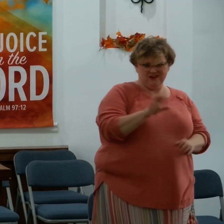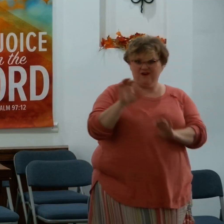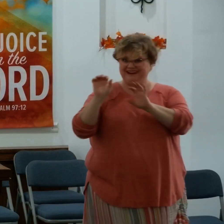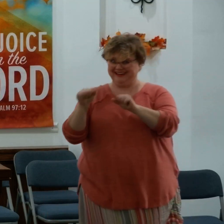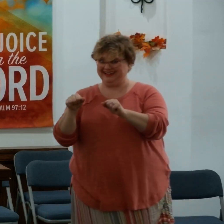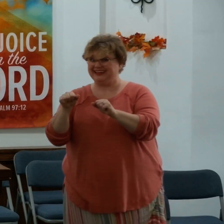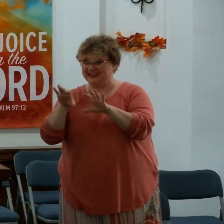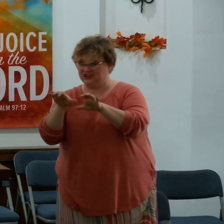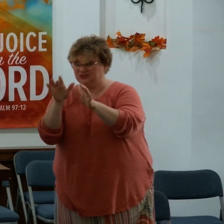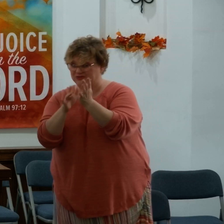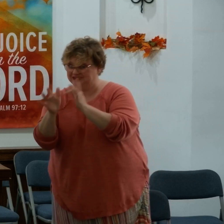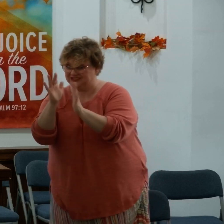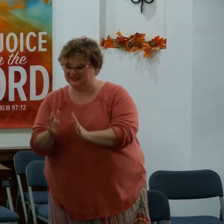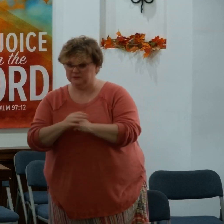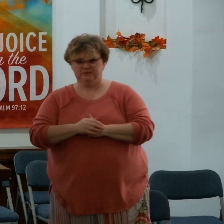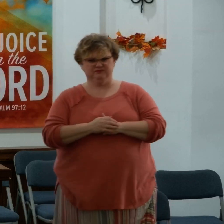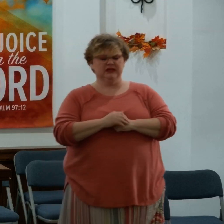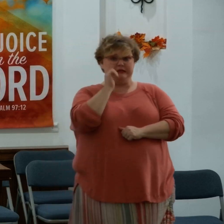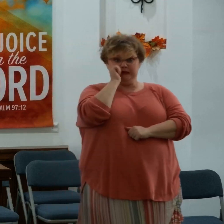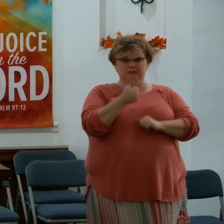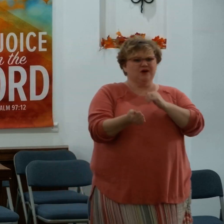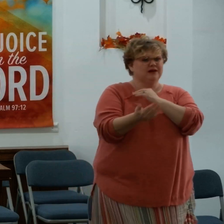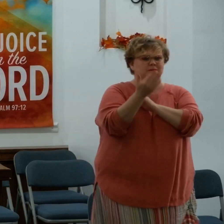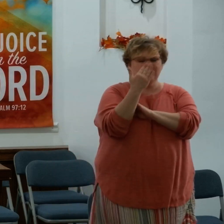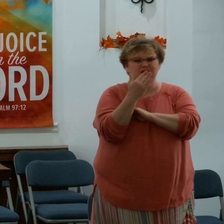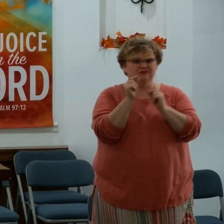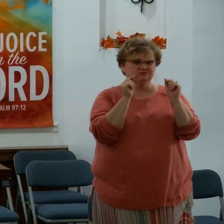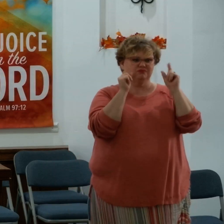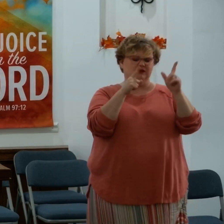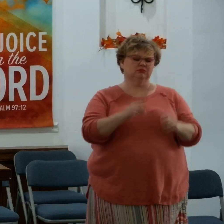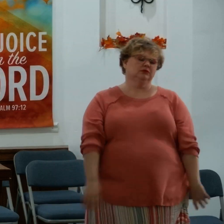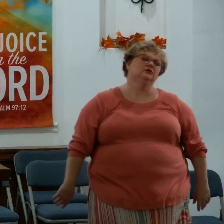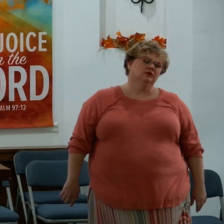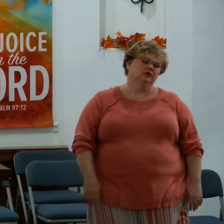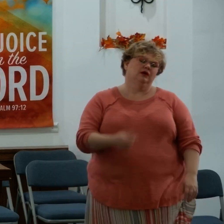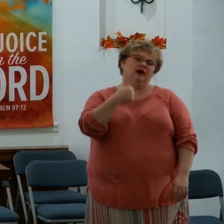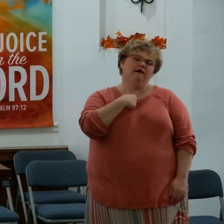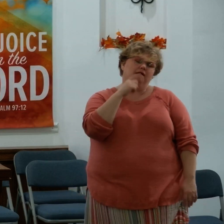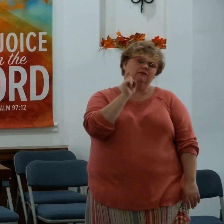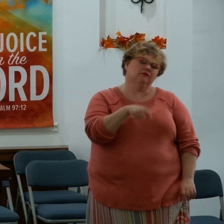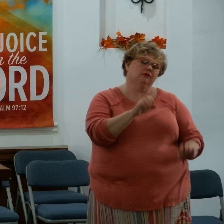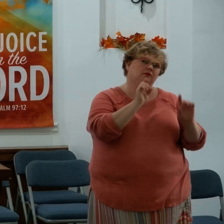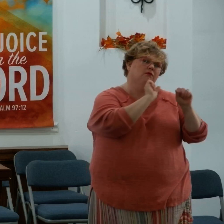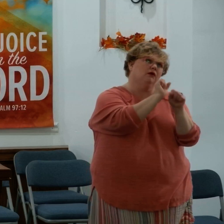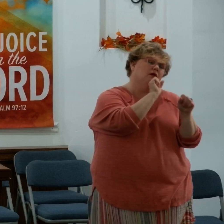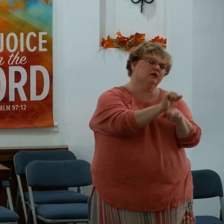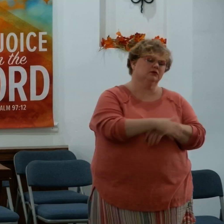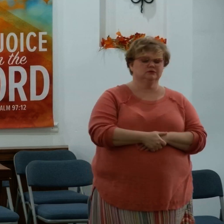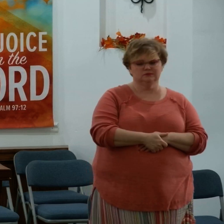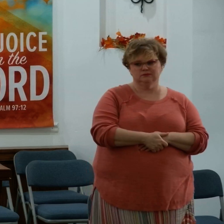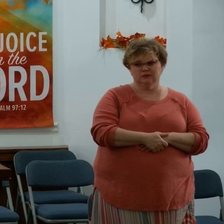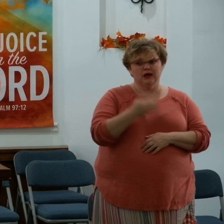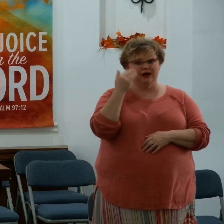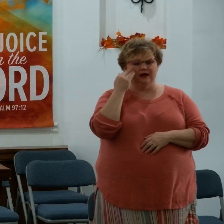What about work? Tomorrow morning, will you wake up and say, well, I got to get up and go to work this morning. I know you